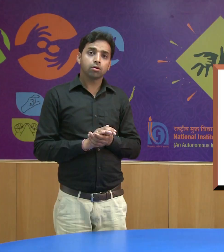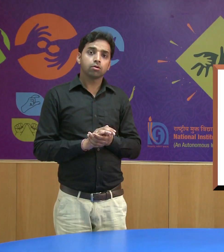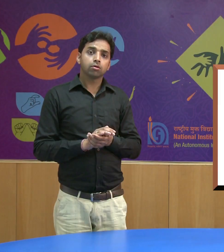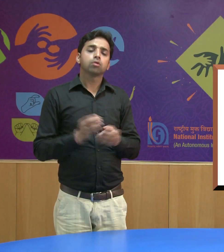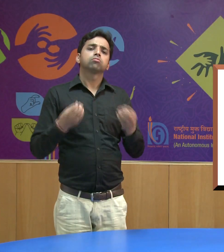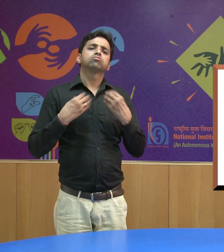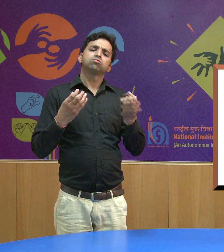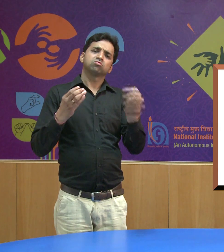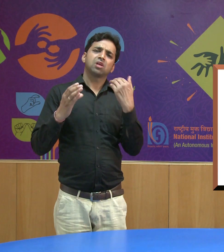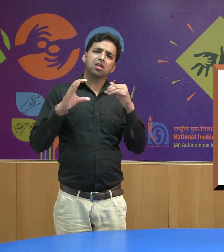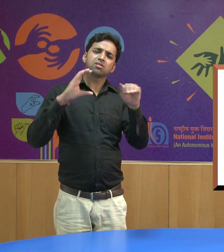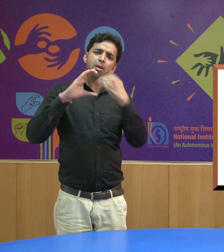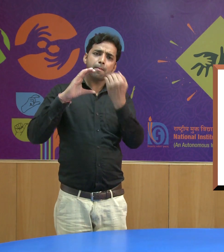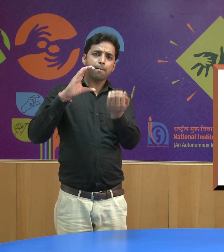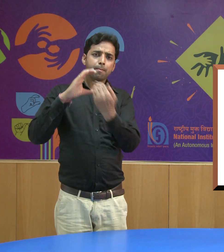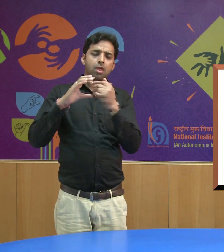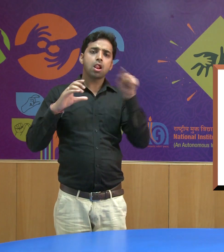you can send us email at